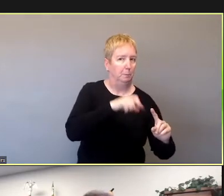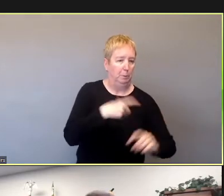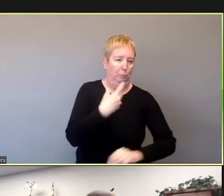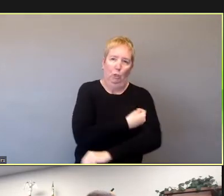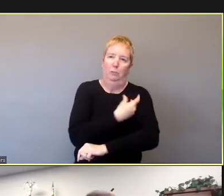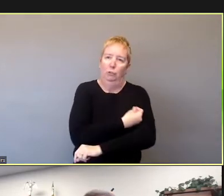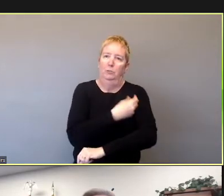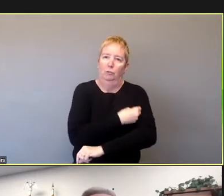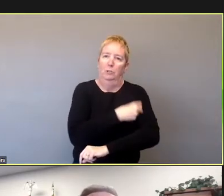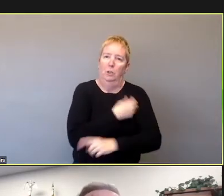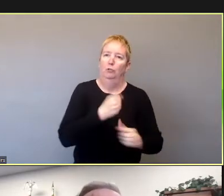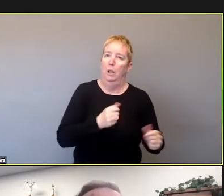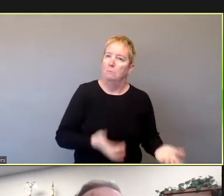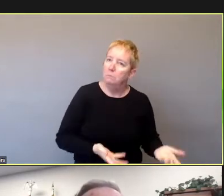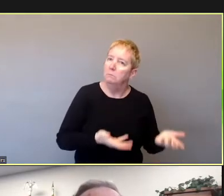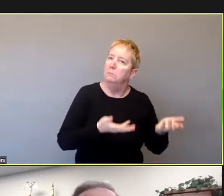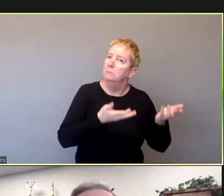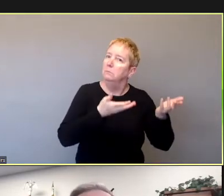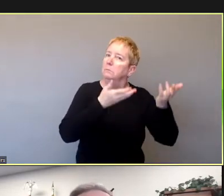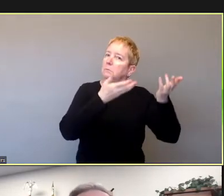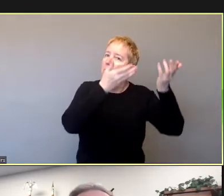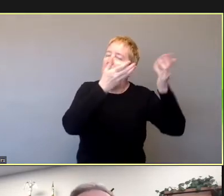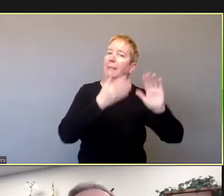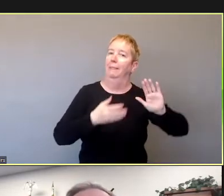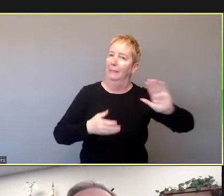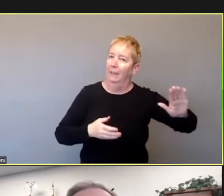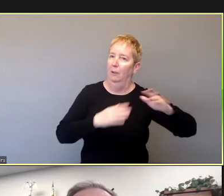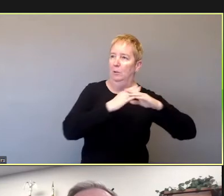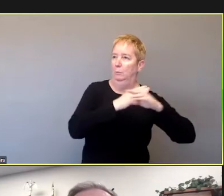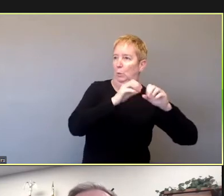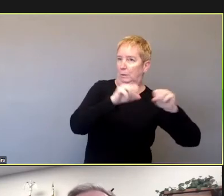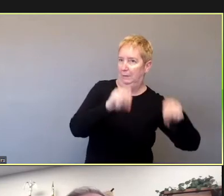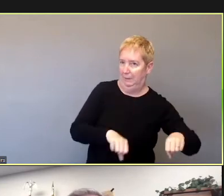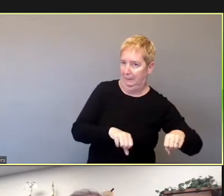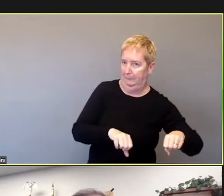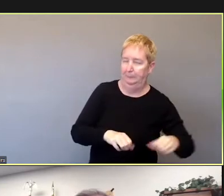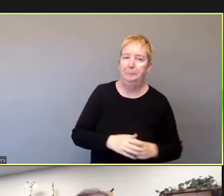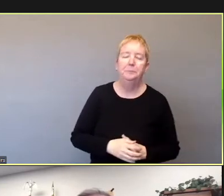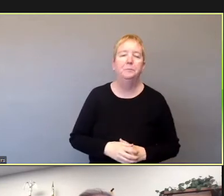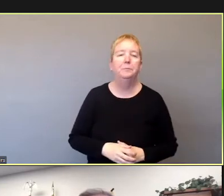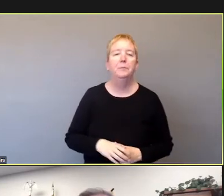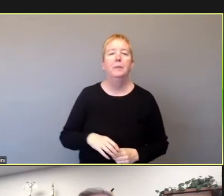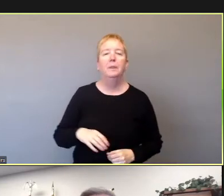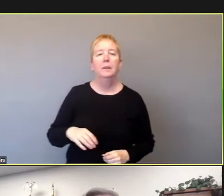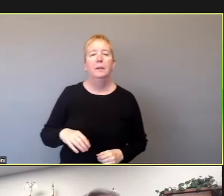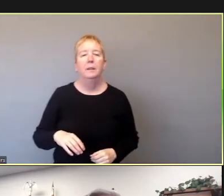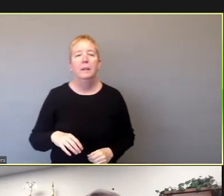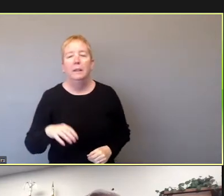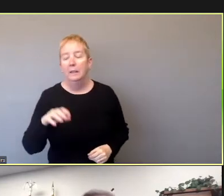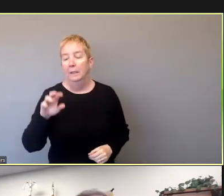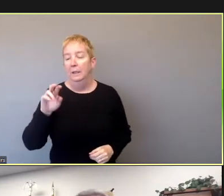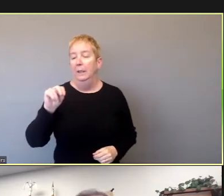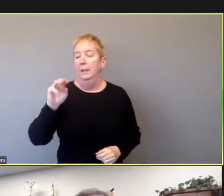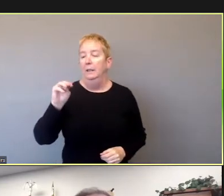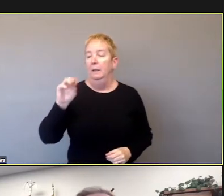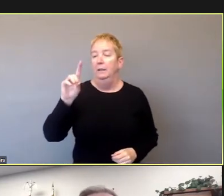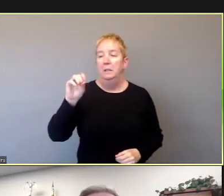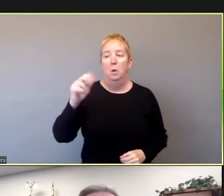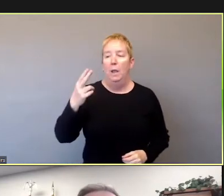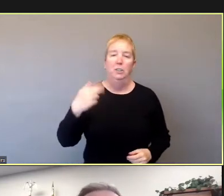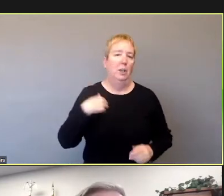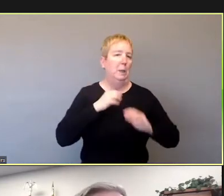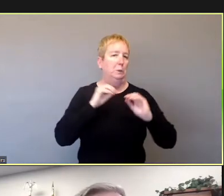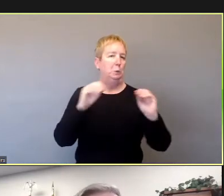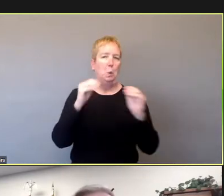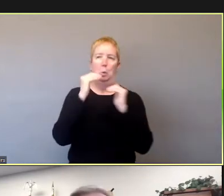build up their immunity. So again, DOH has no restrictions on this. You can go online to register